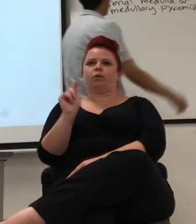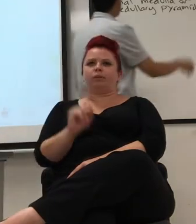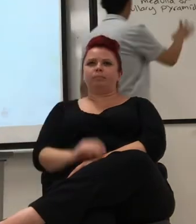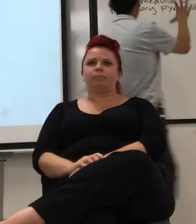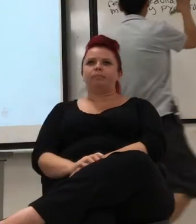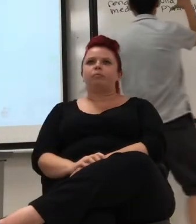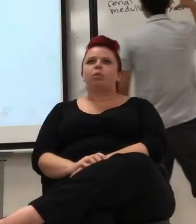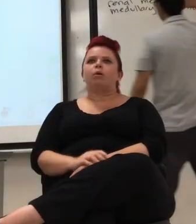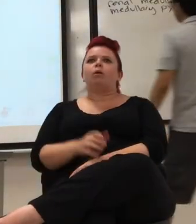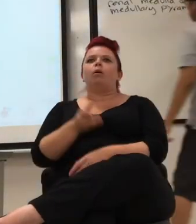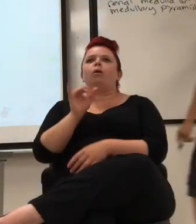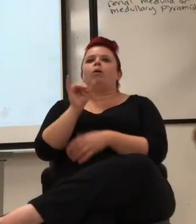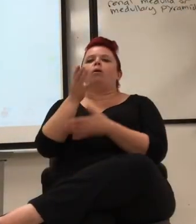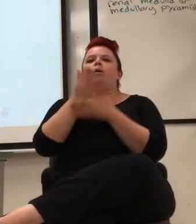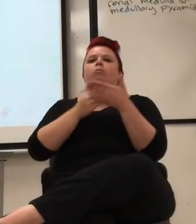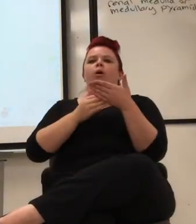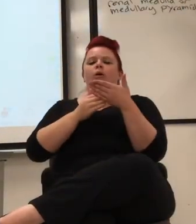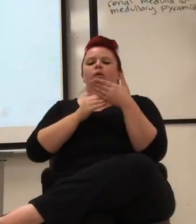So as part of